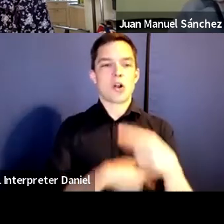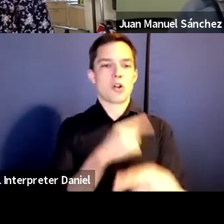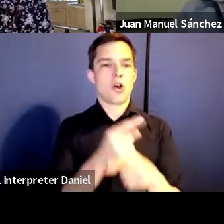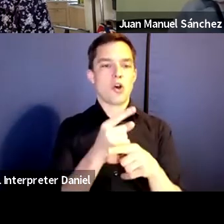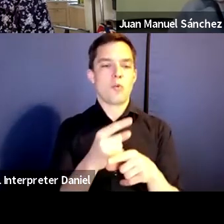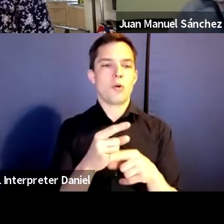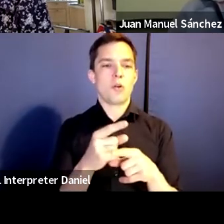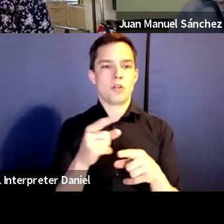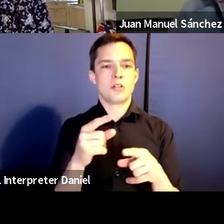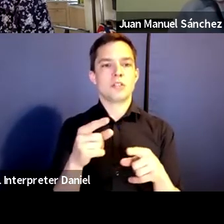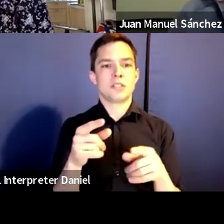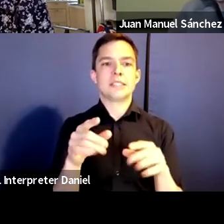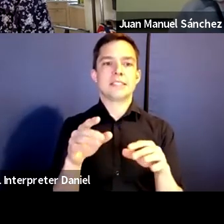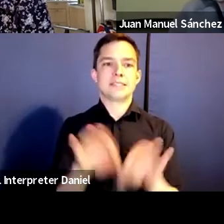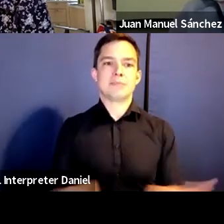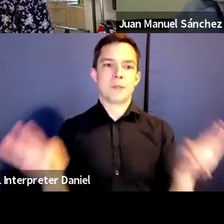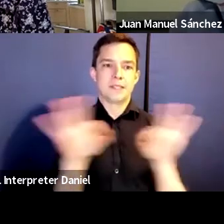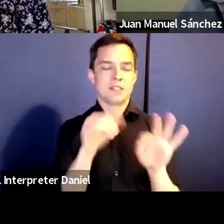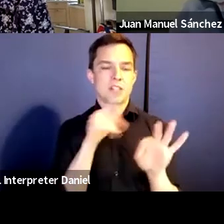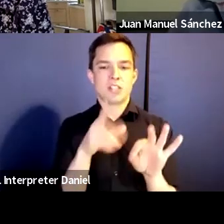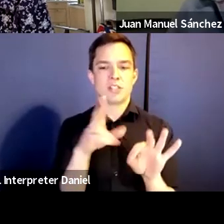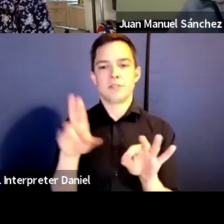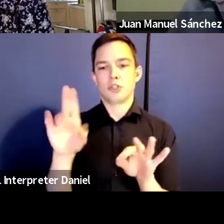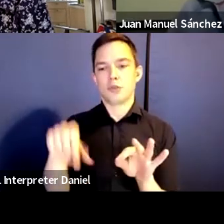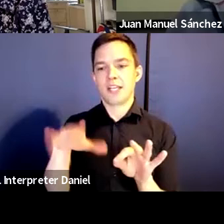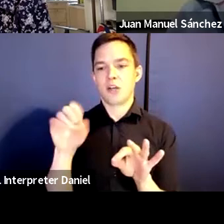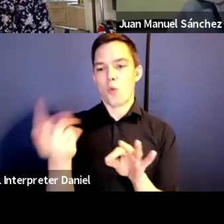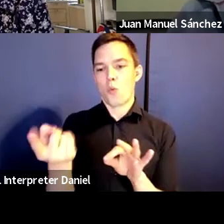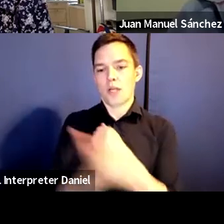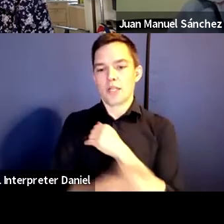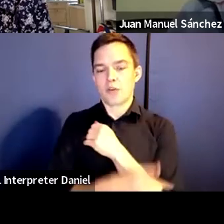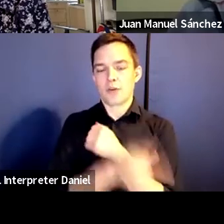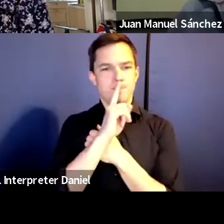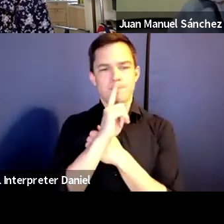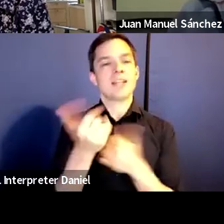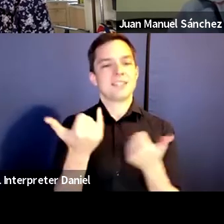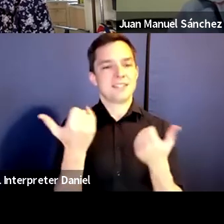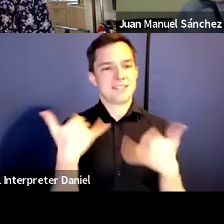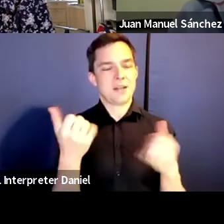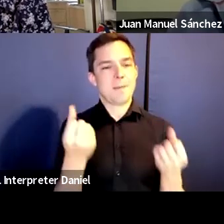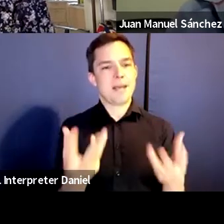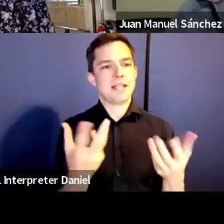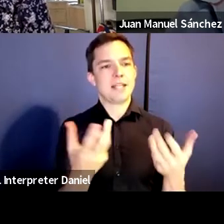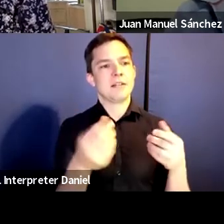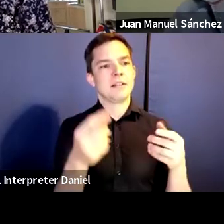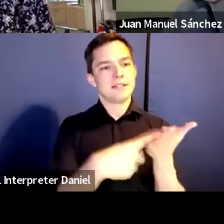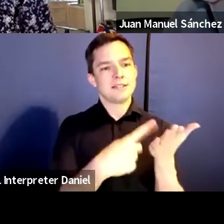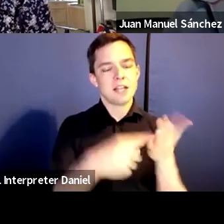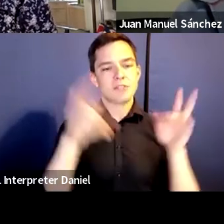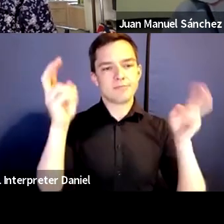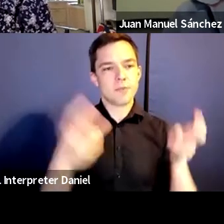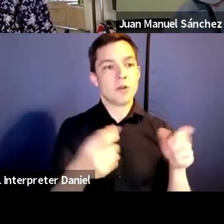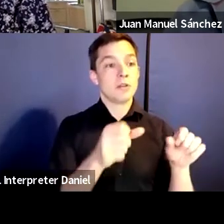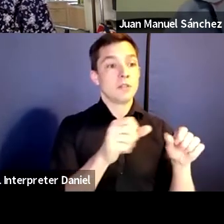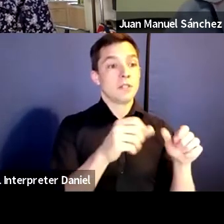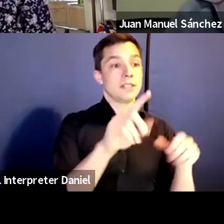not unique to one country context. And there's still many assumptions about what people with disabilities can and cannot do, or what they